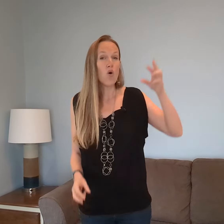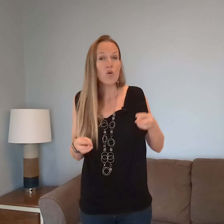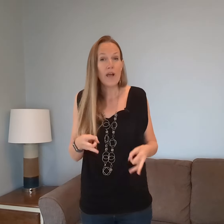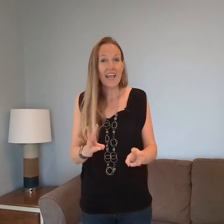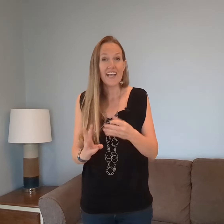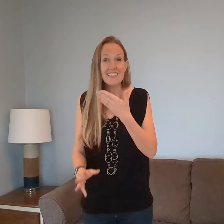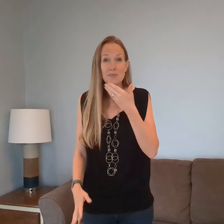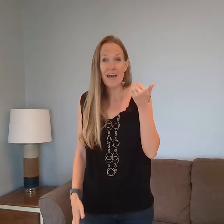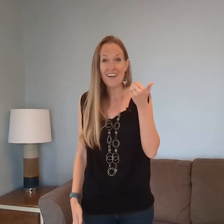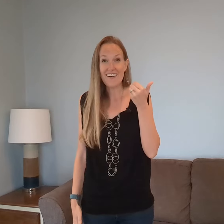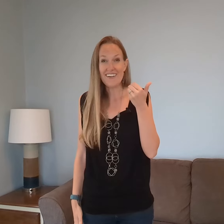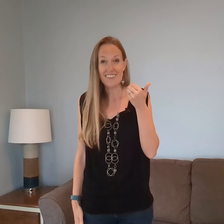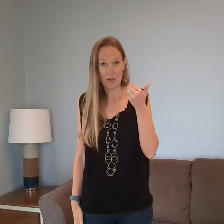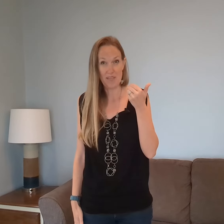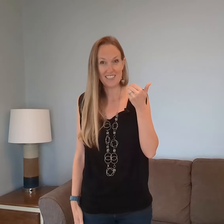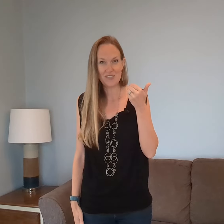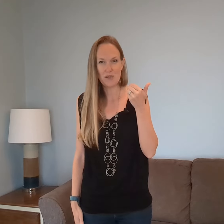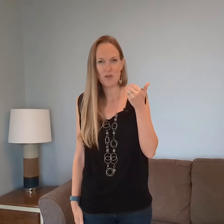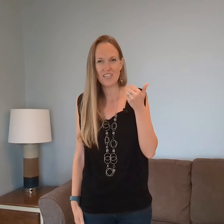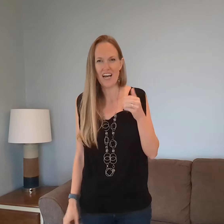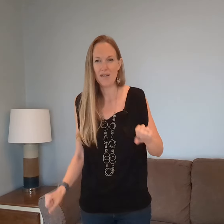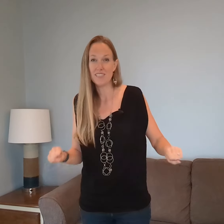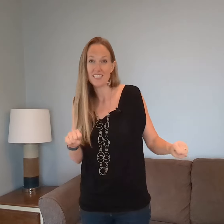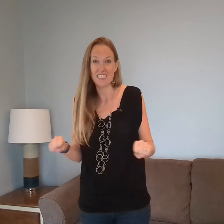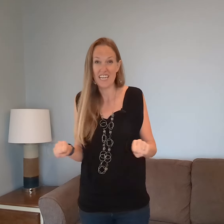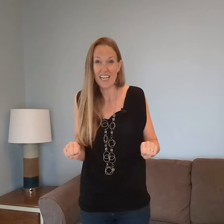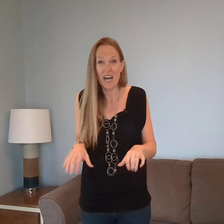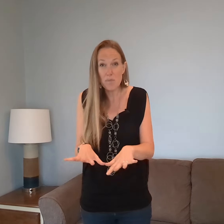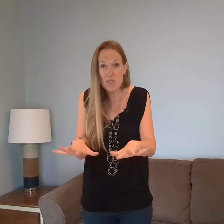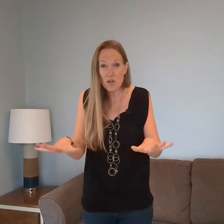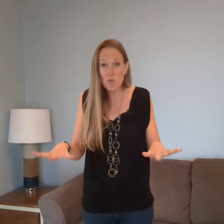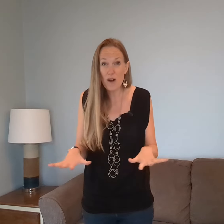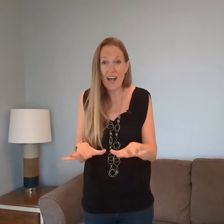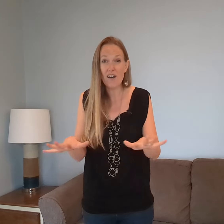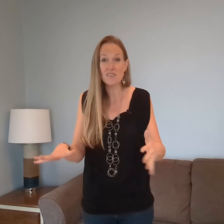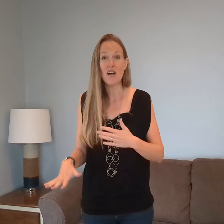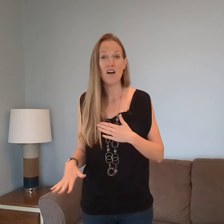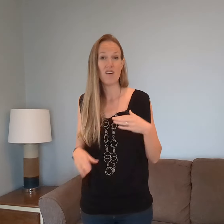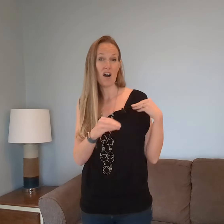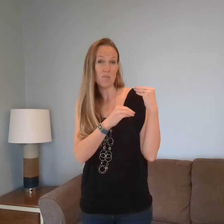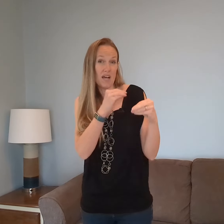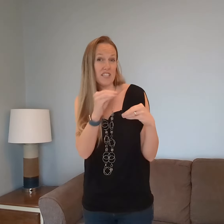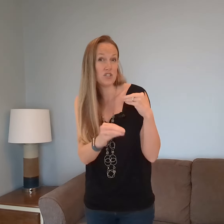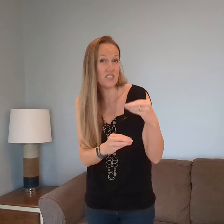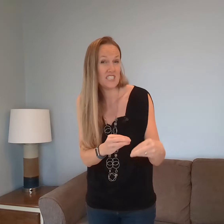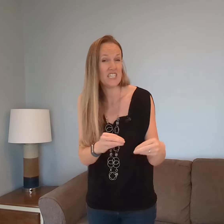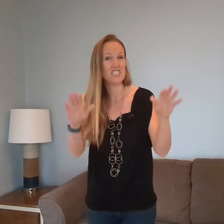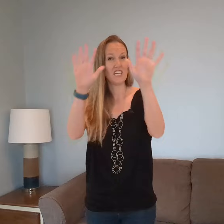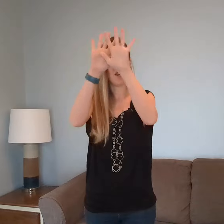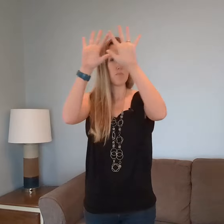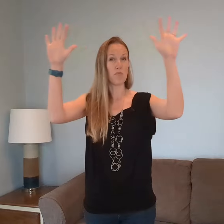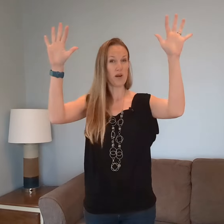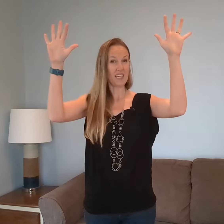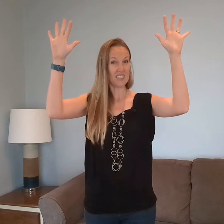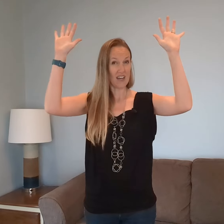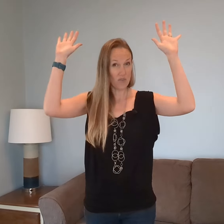Your way is better. Repeats three more times. Shake up the ground, all my tradition, break down